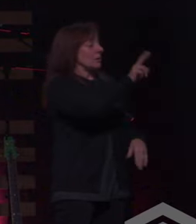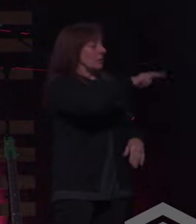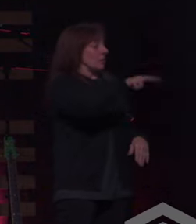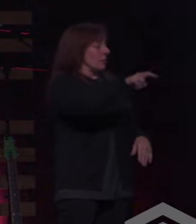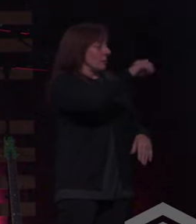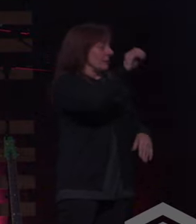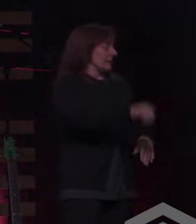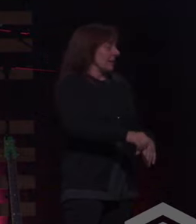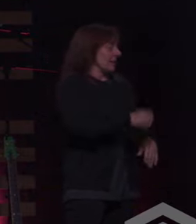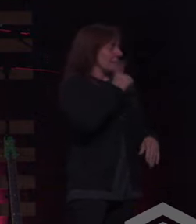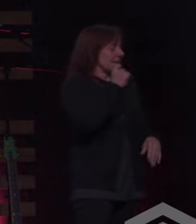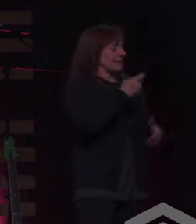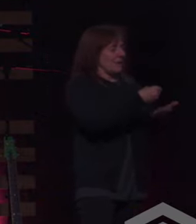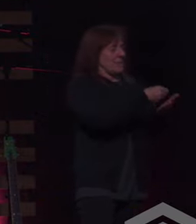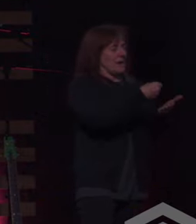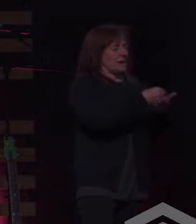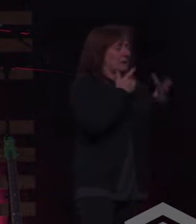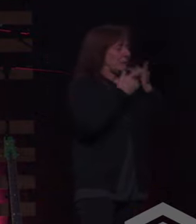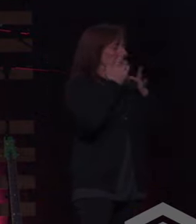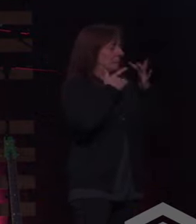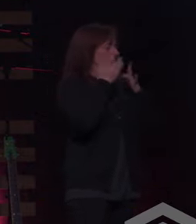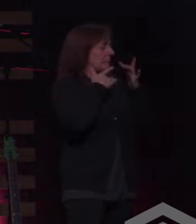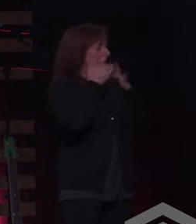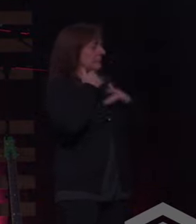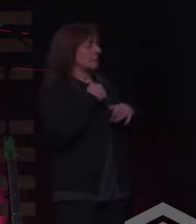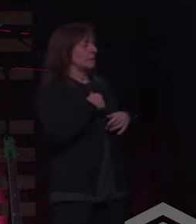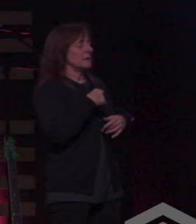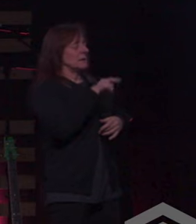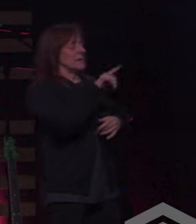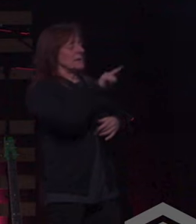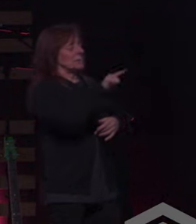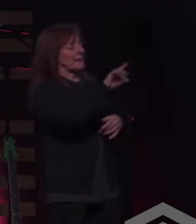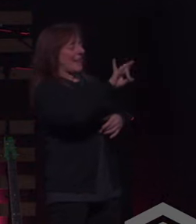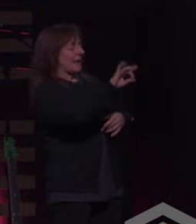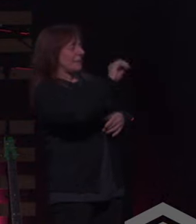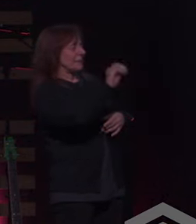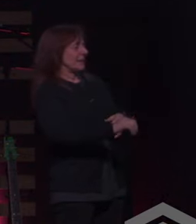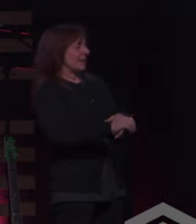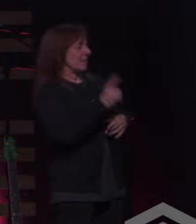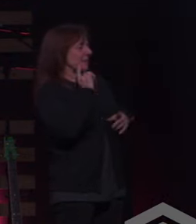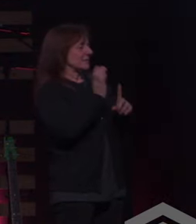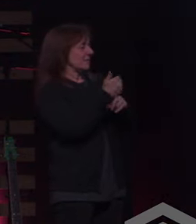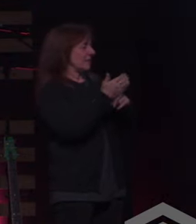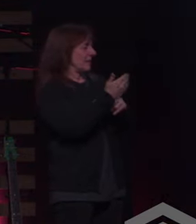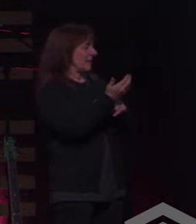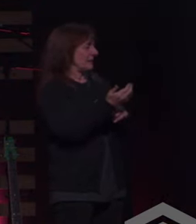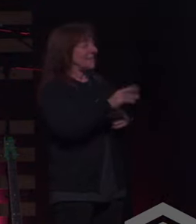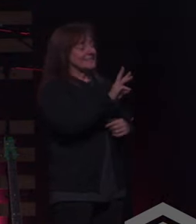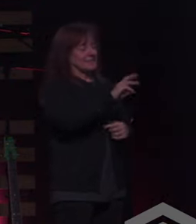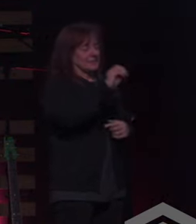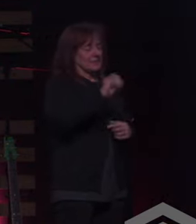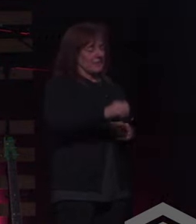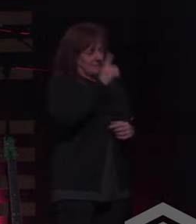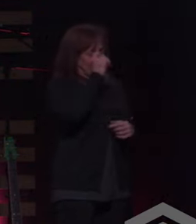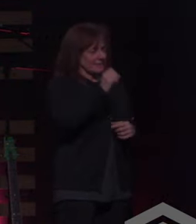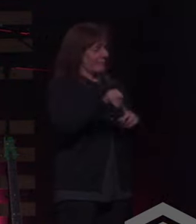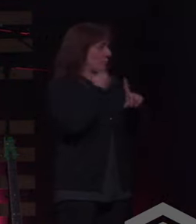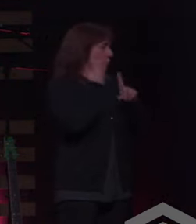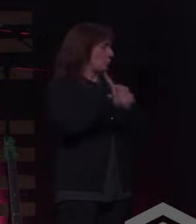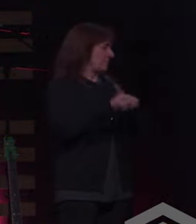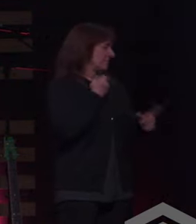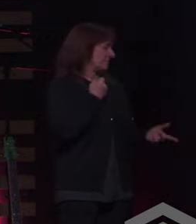22% because of money. Only 28% end because of infidelity, and only 6% end because of